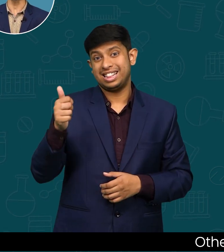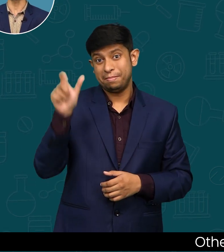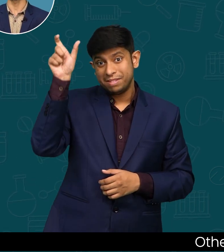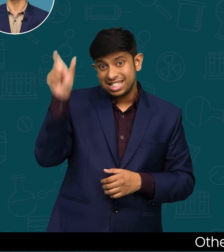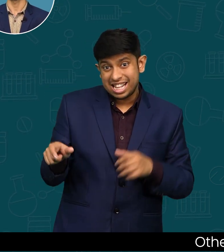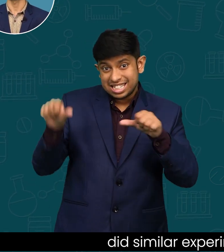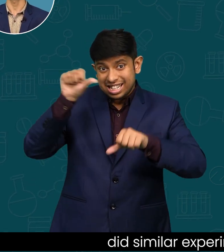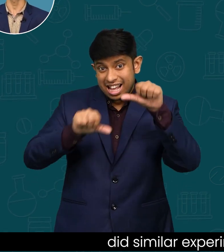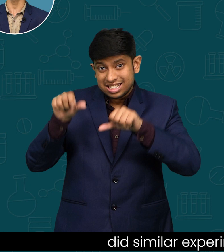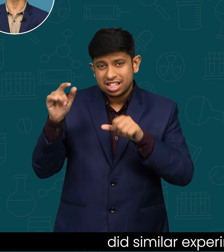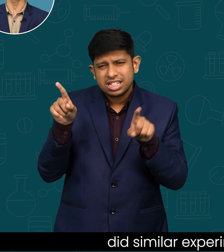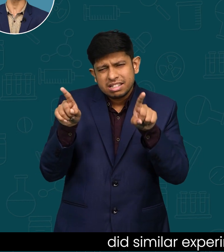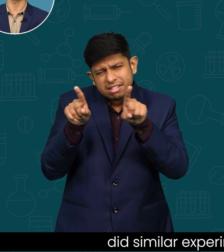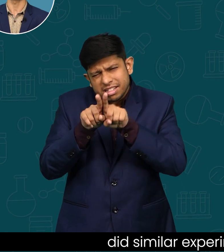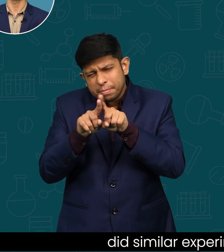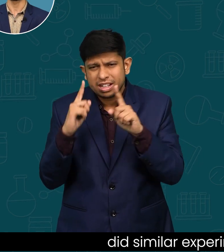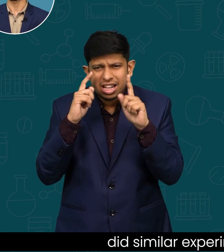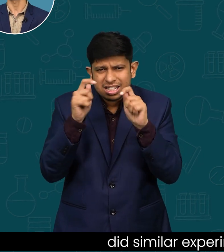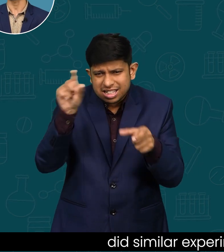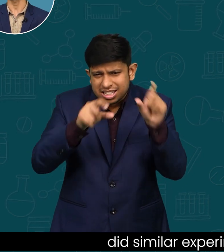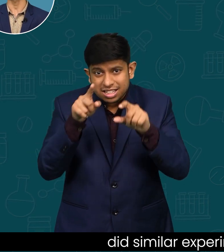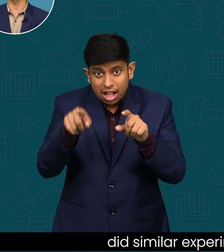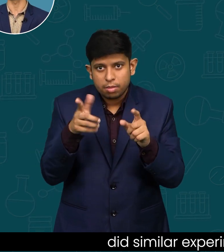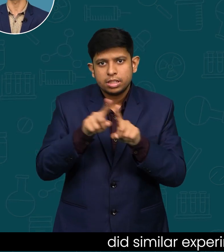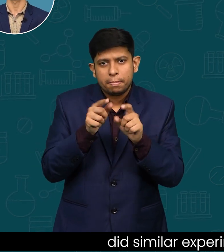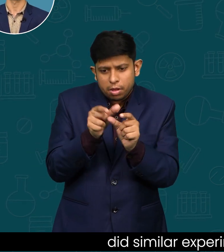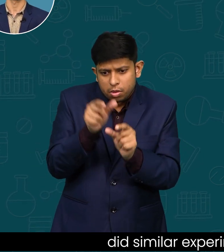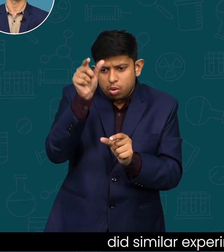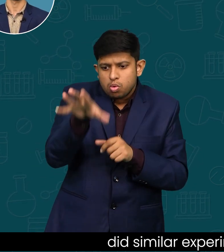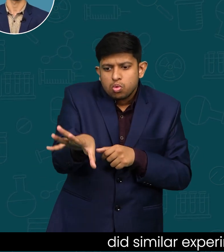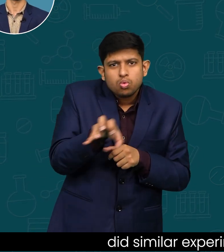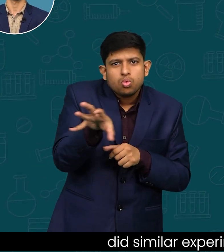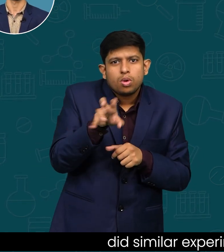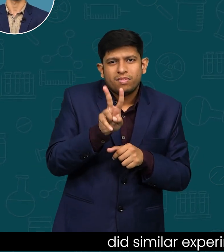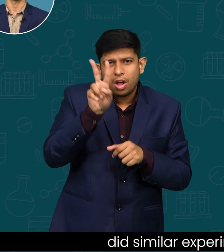Other scientists did similar experiments in vacuum tubes.